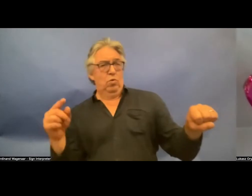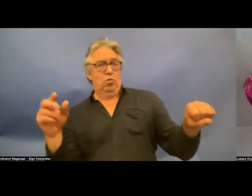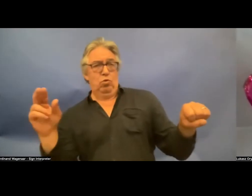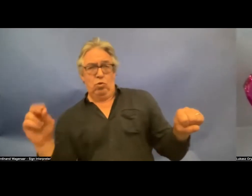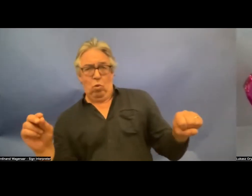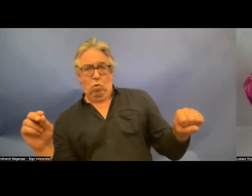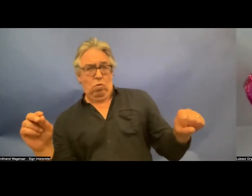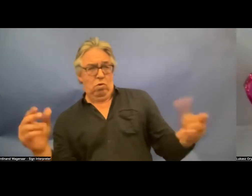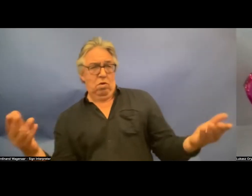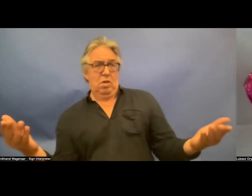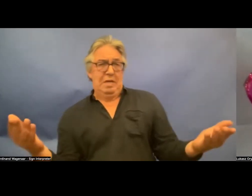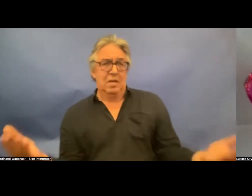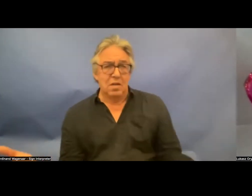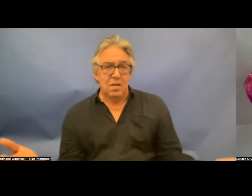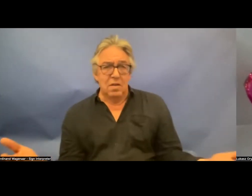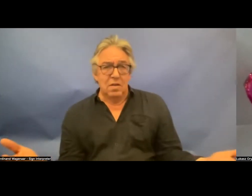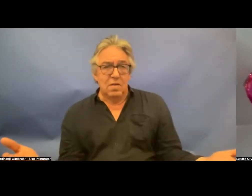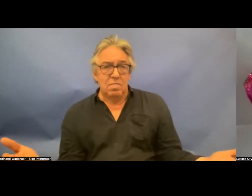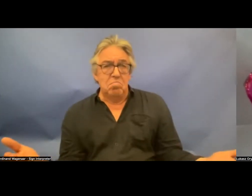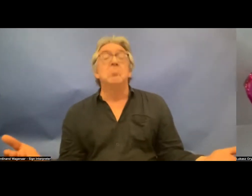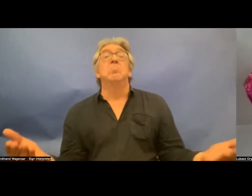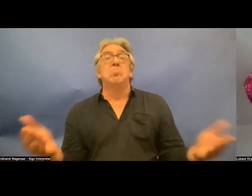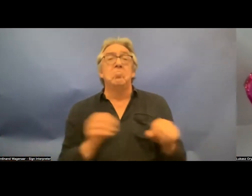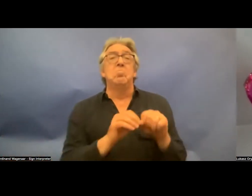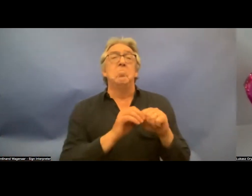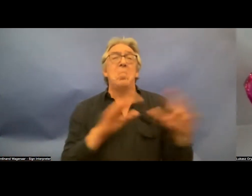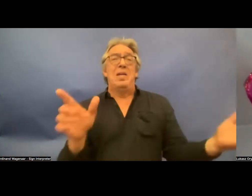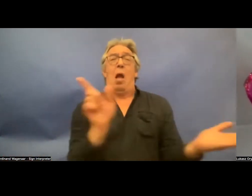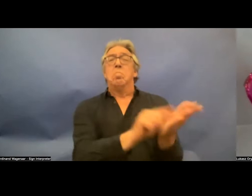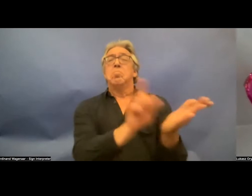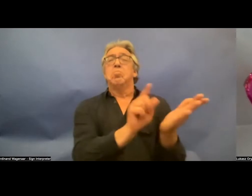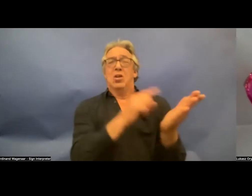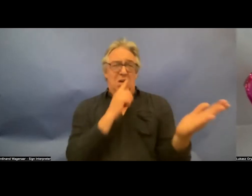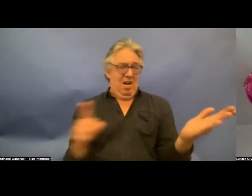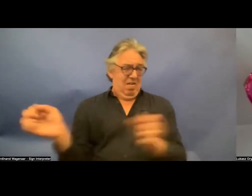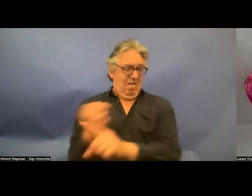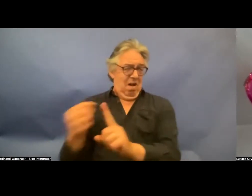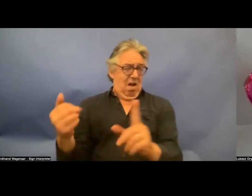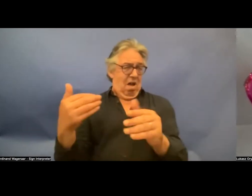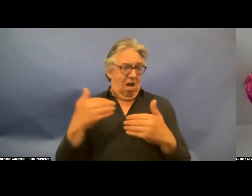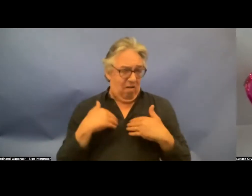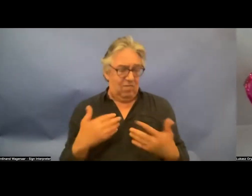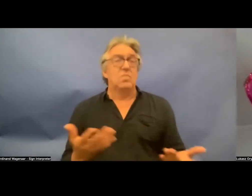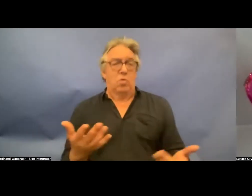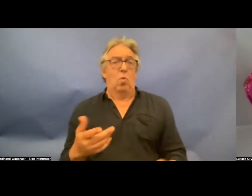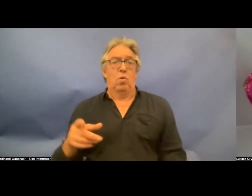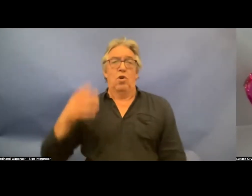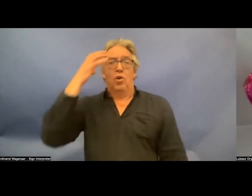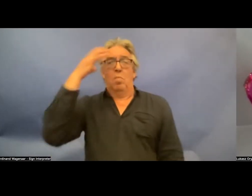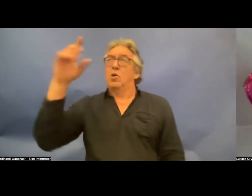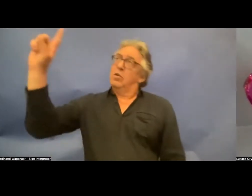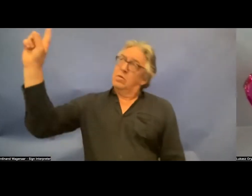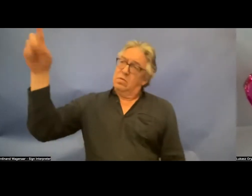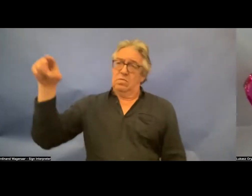Let us return to the subject of my speech. According to the official statistics of the Polish